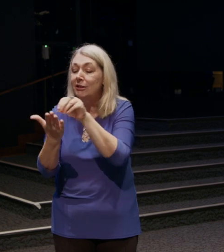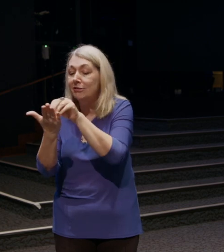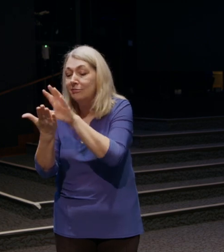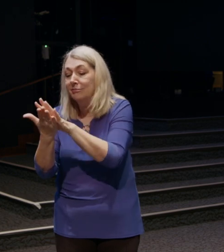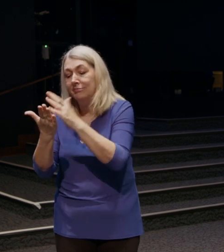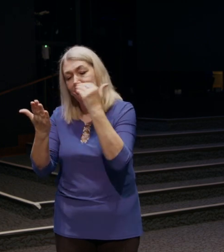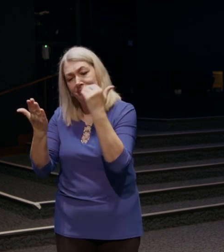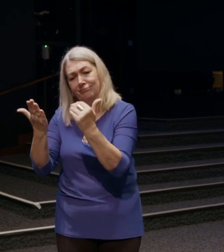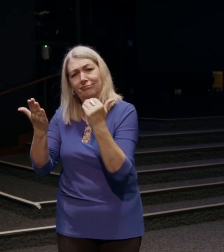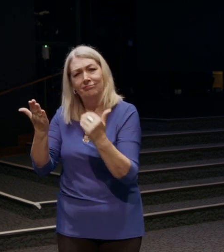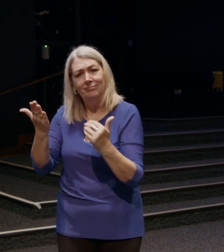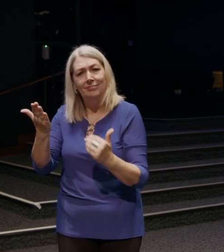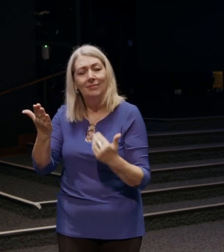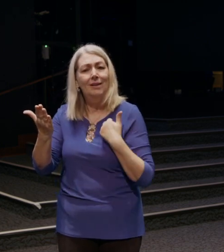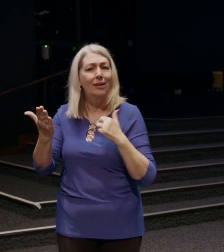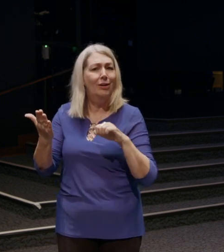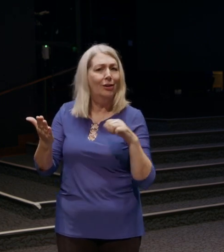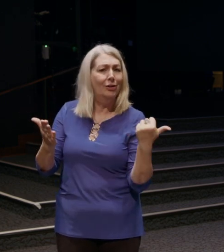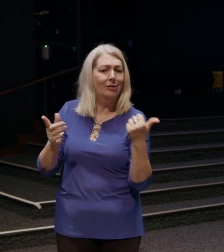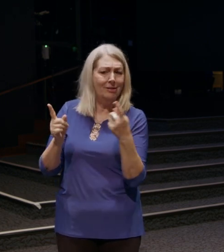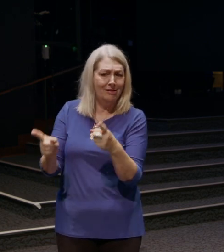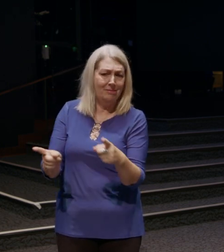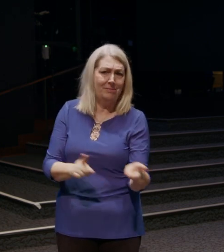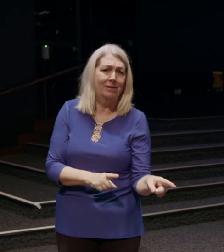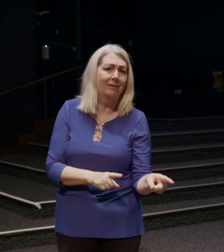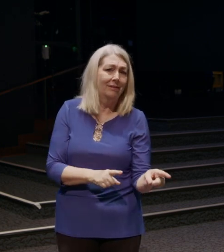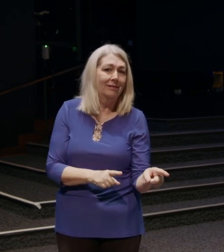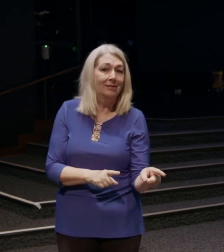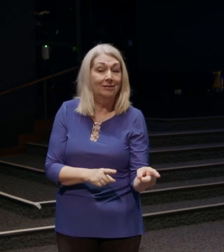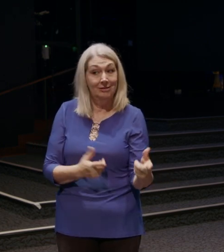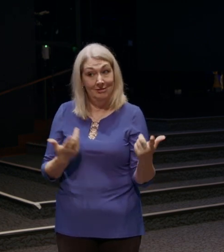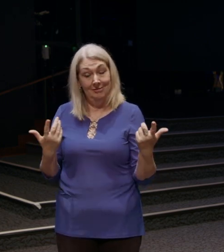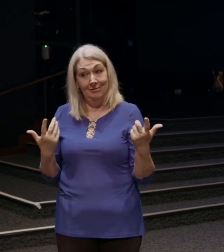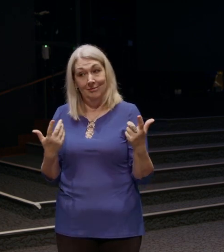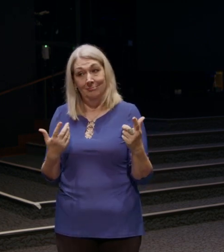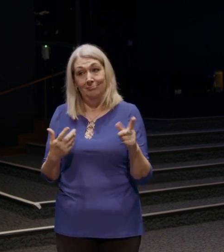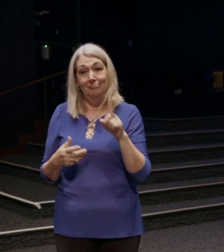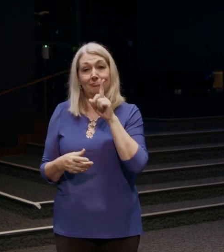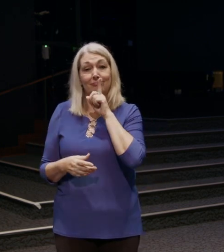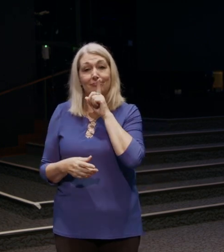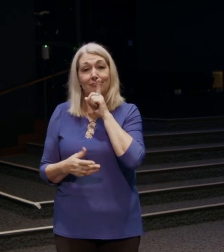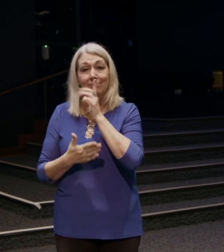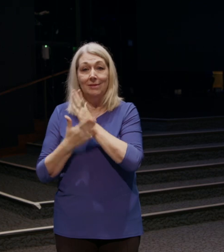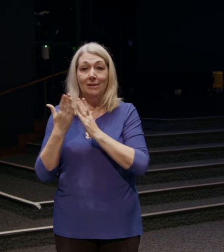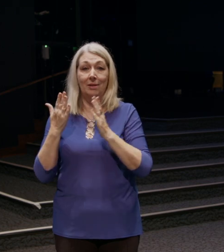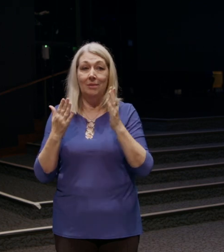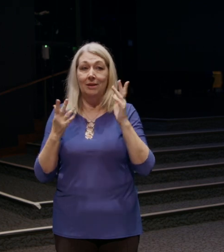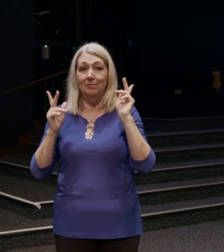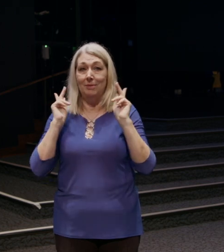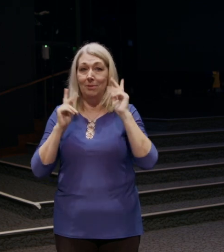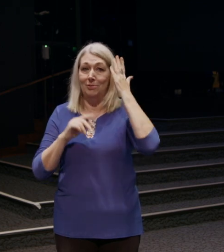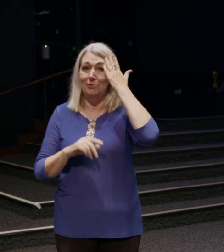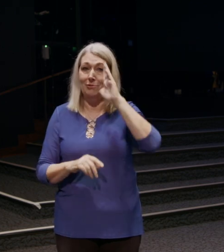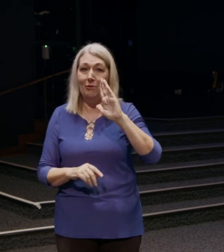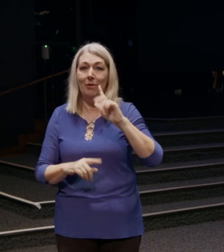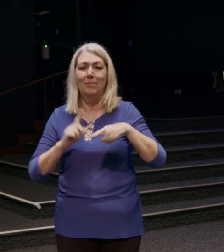other heretofore undisclosed secrets of our